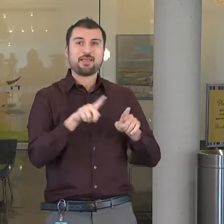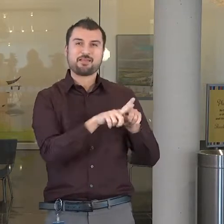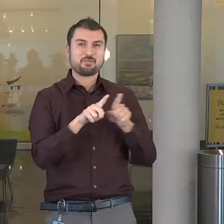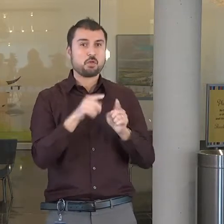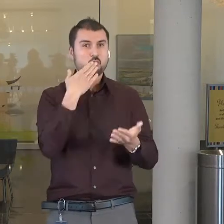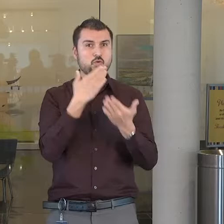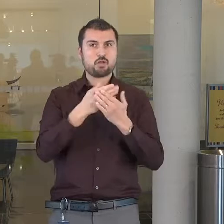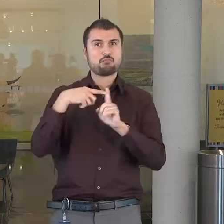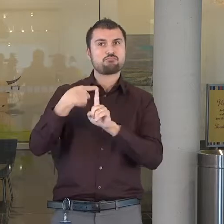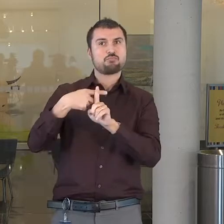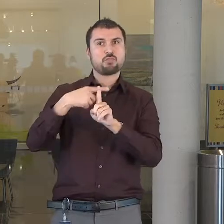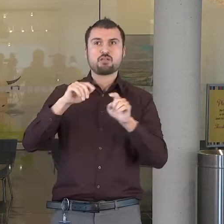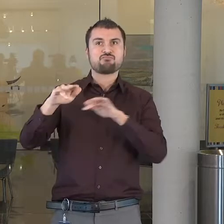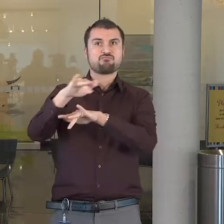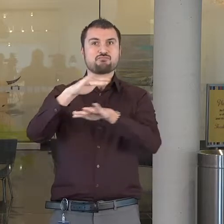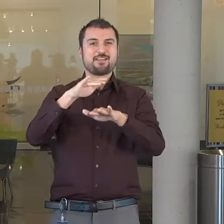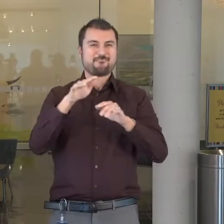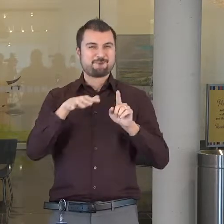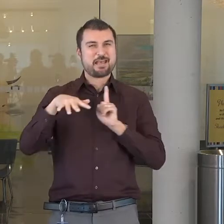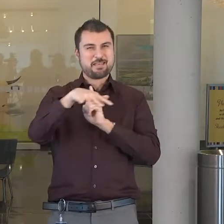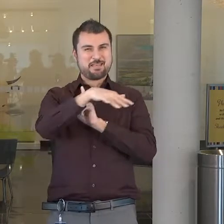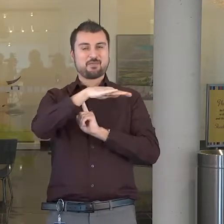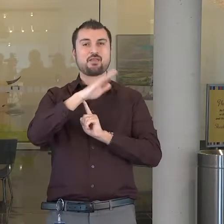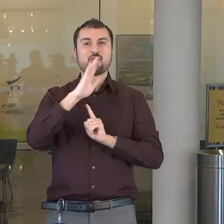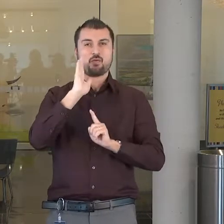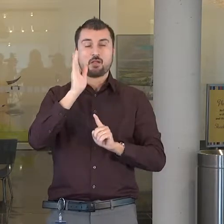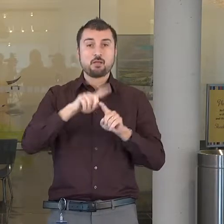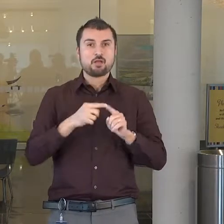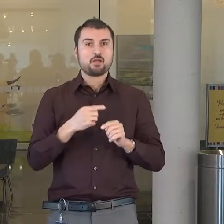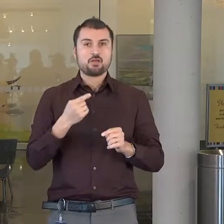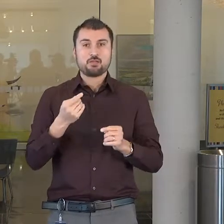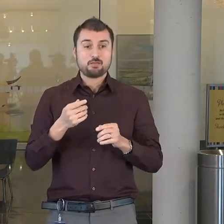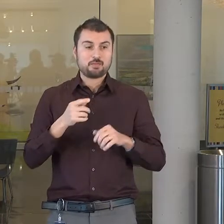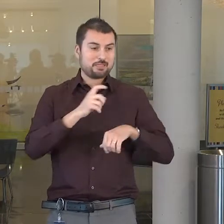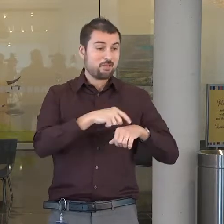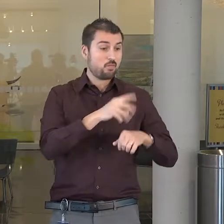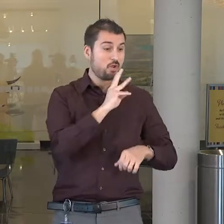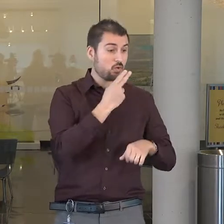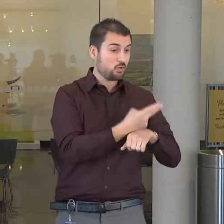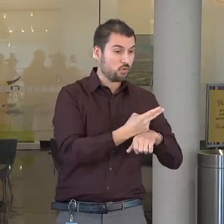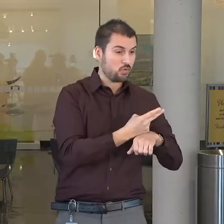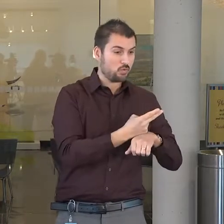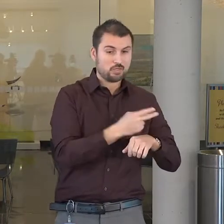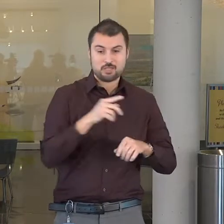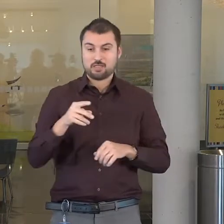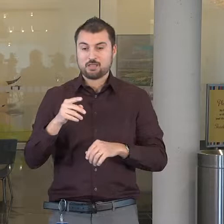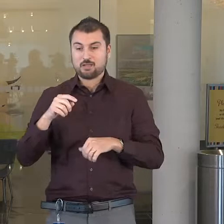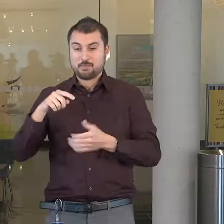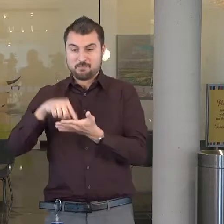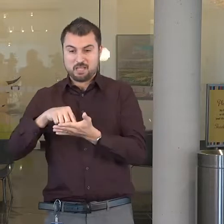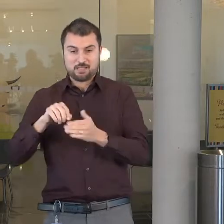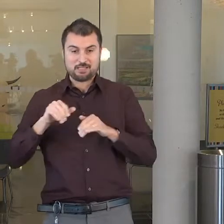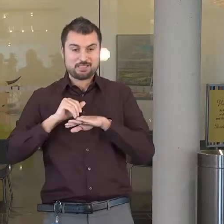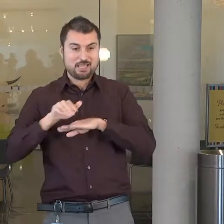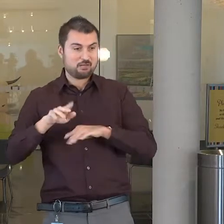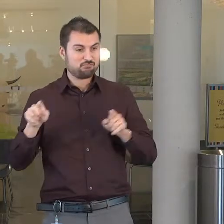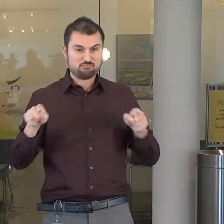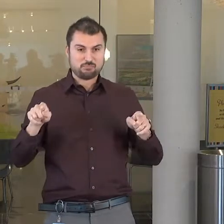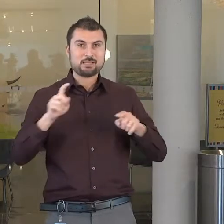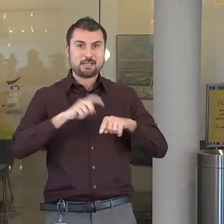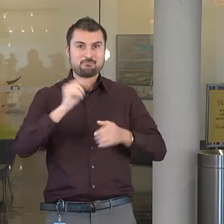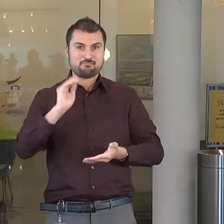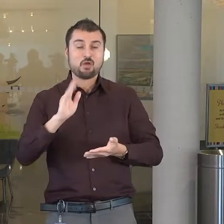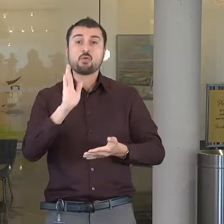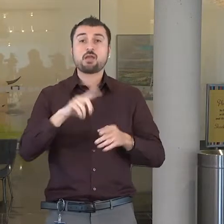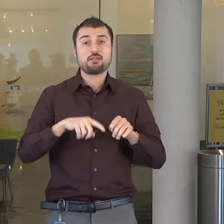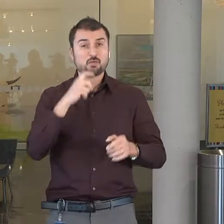there will be less time between when the water is used and when the water is billed. So this will help customers keep a closer eye on their water usage.